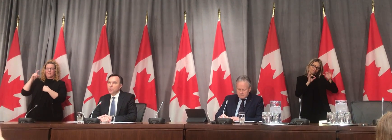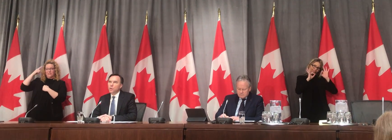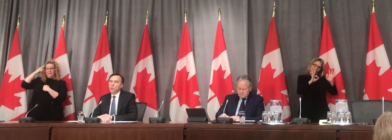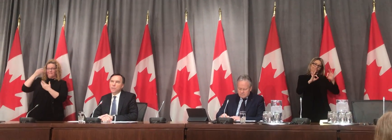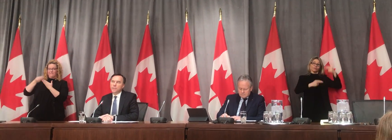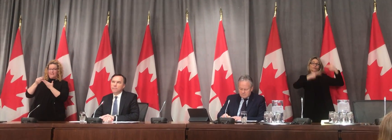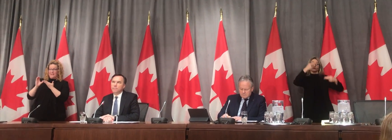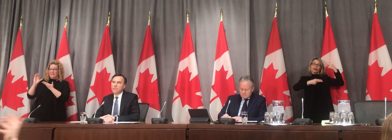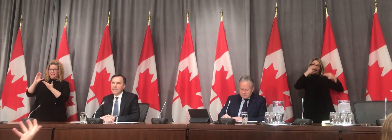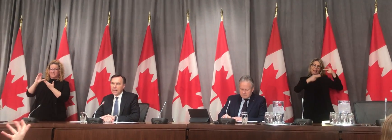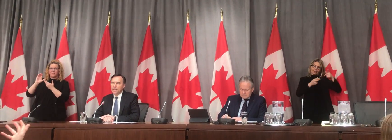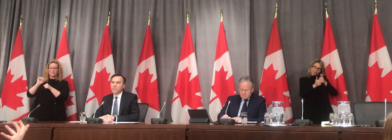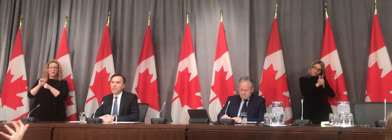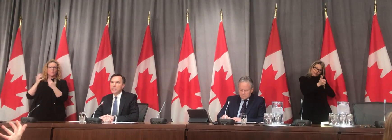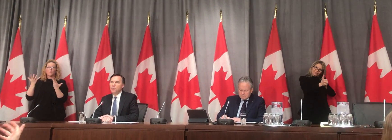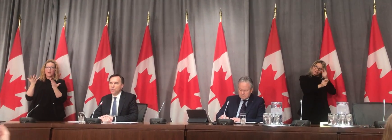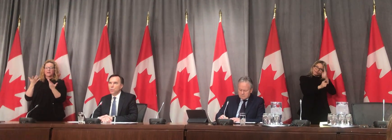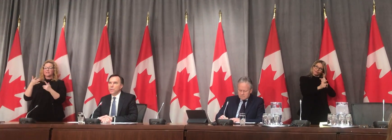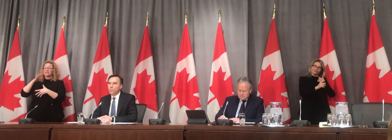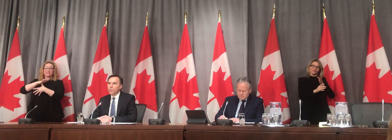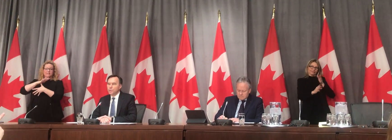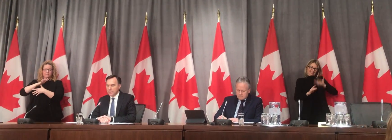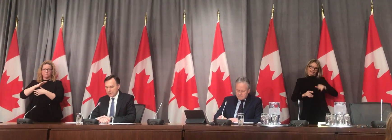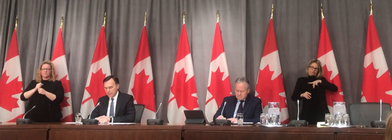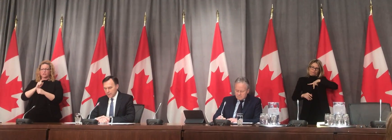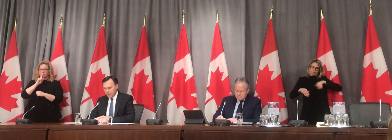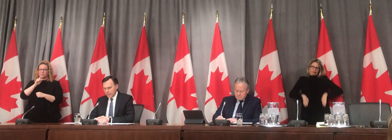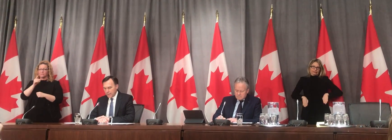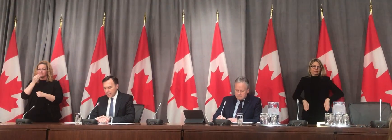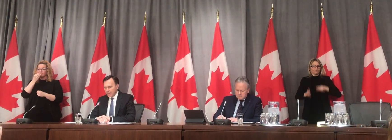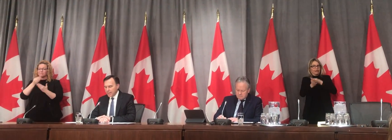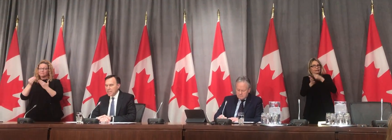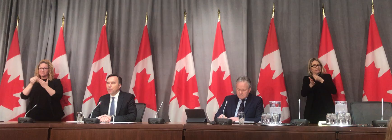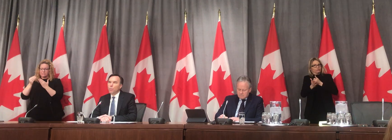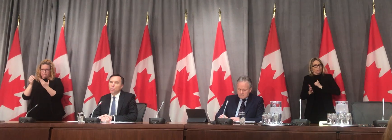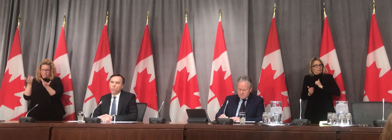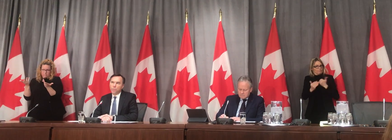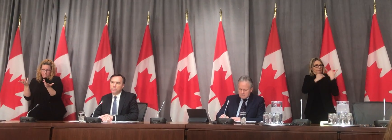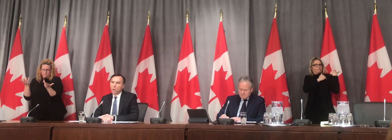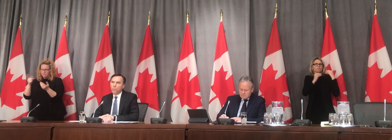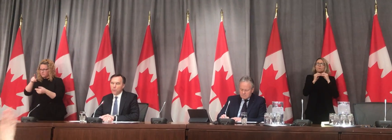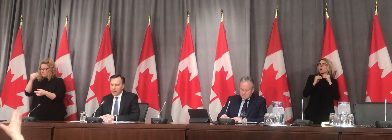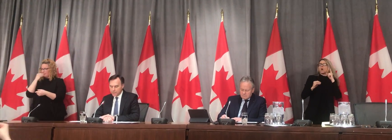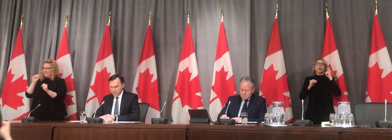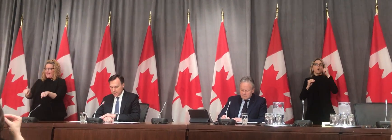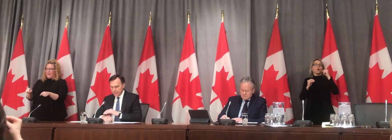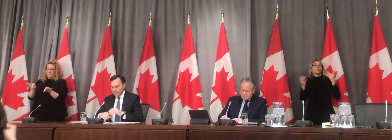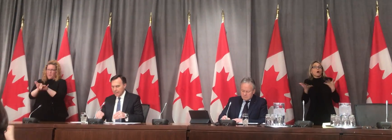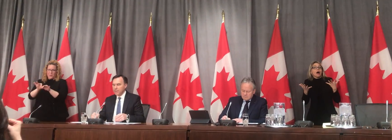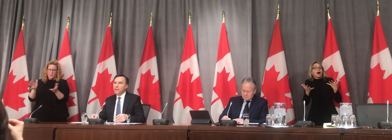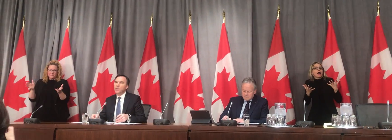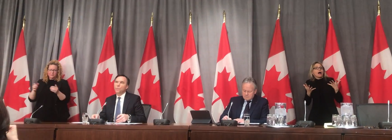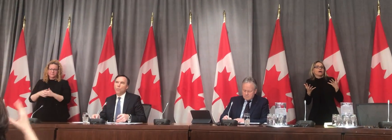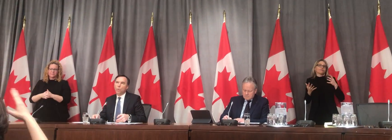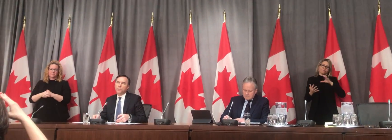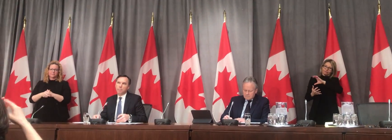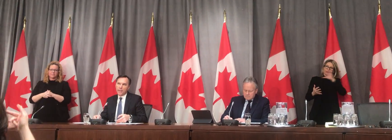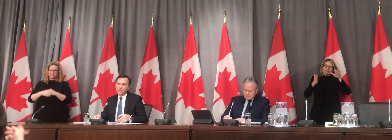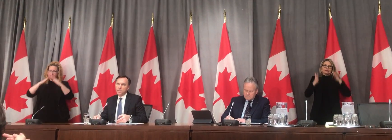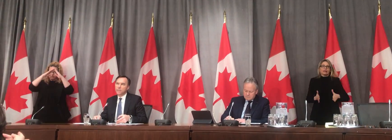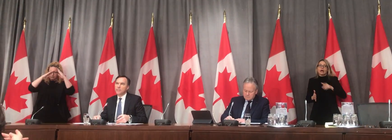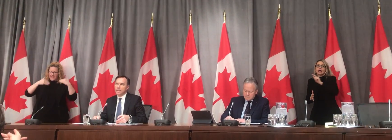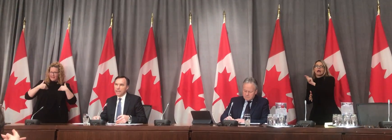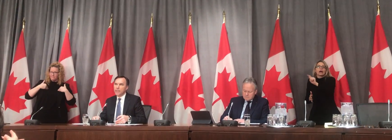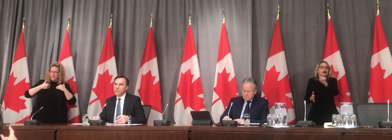is to make sure that Canadians can keep food in the fridge, that they can keep a roof over their heads, that they can afford